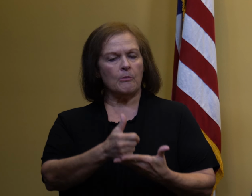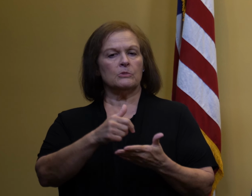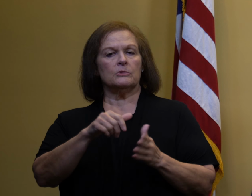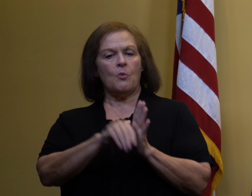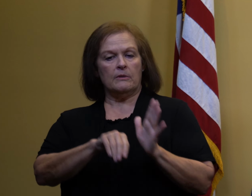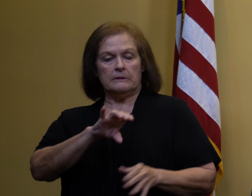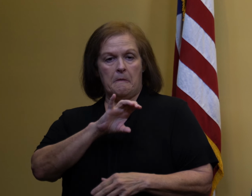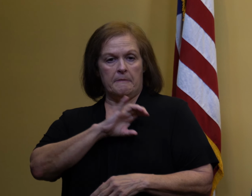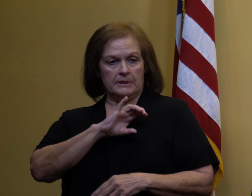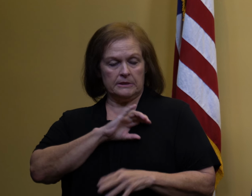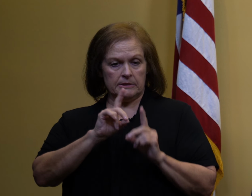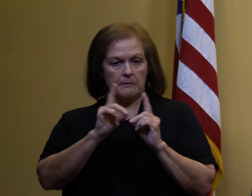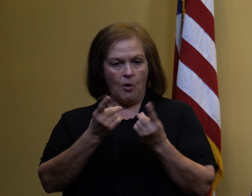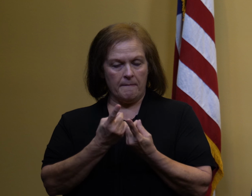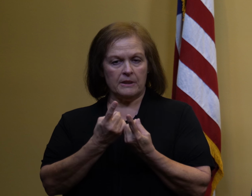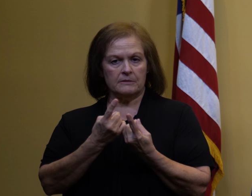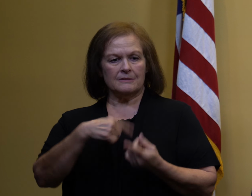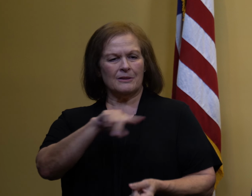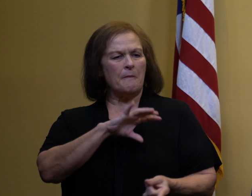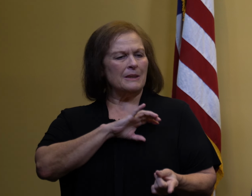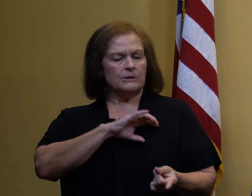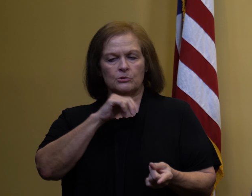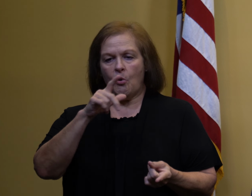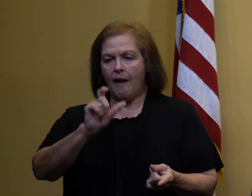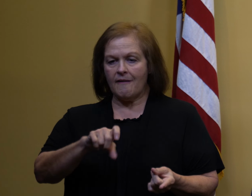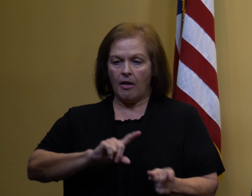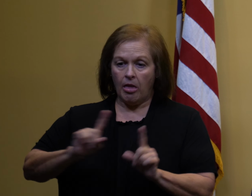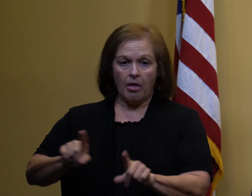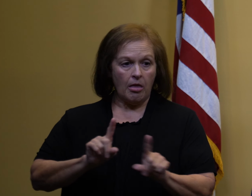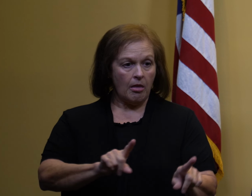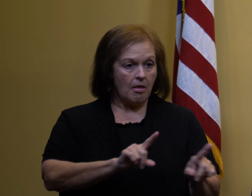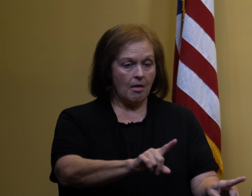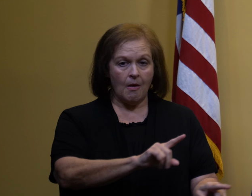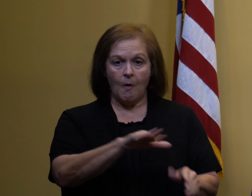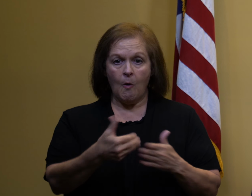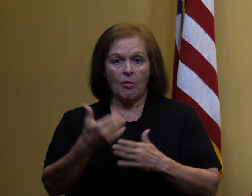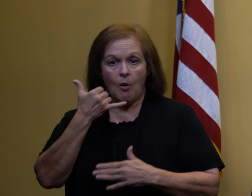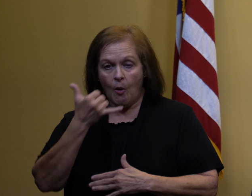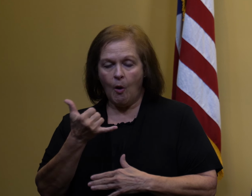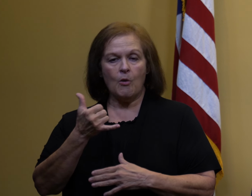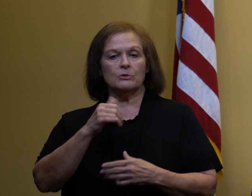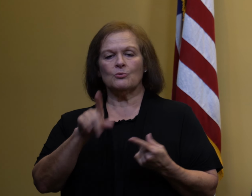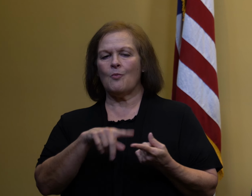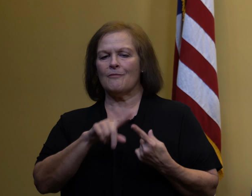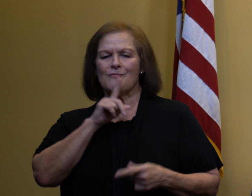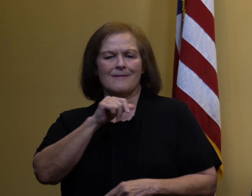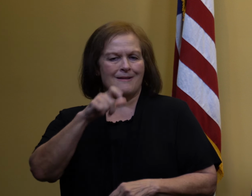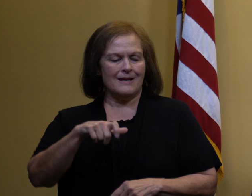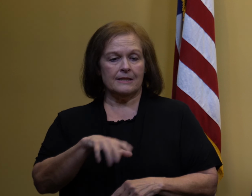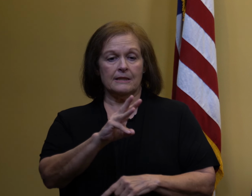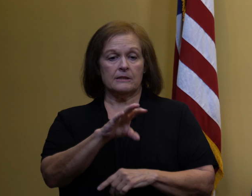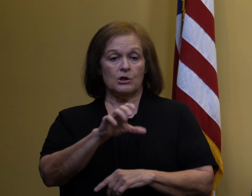Police Department, our officers not having to respond to calls really where they are not needed.